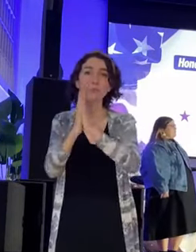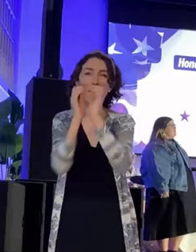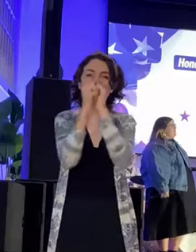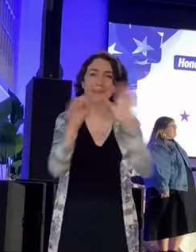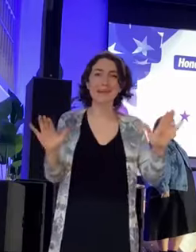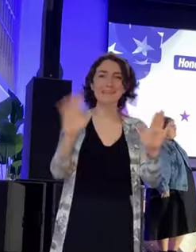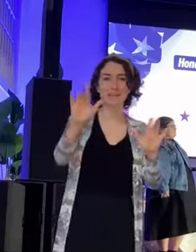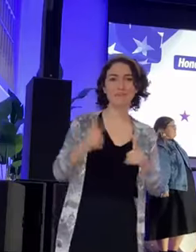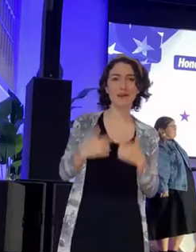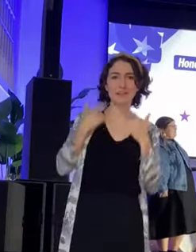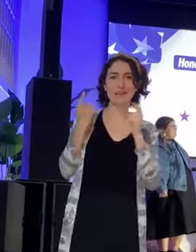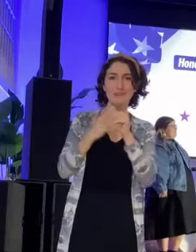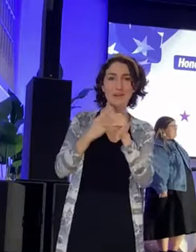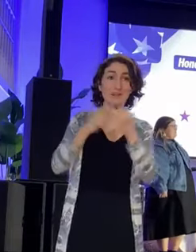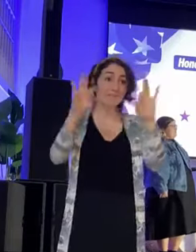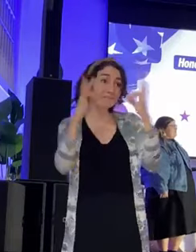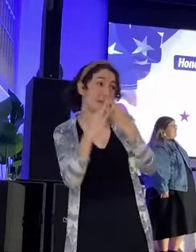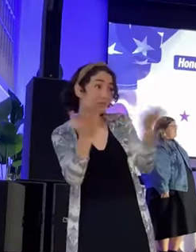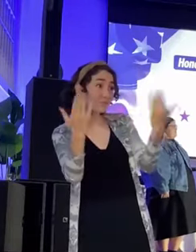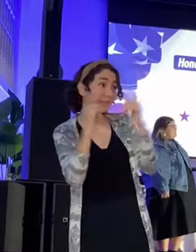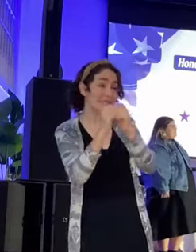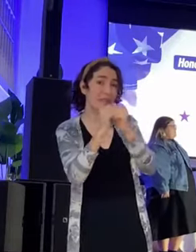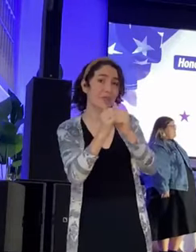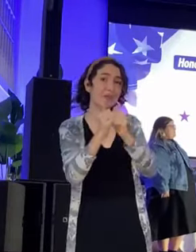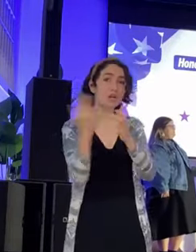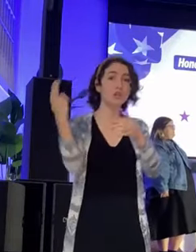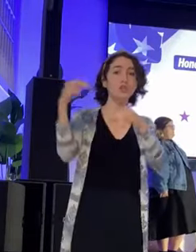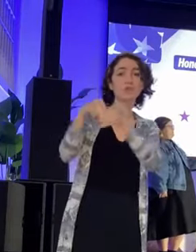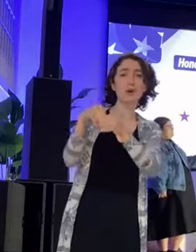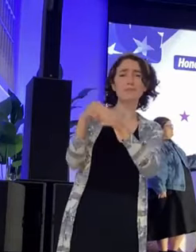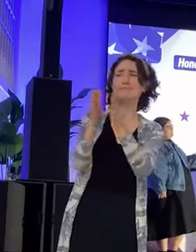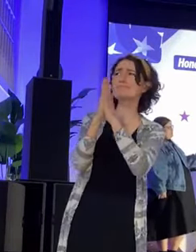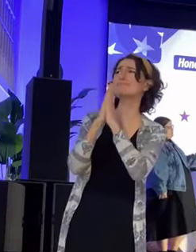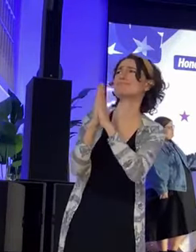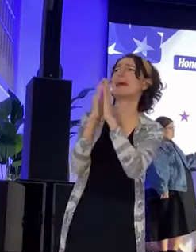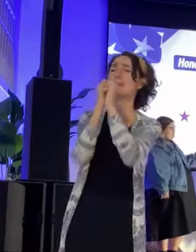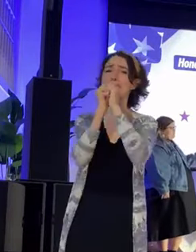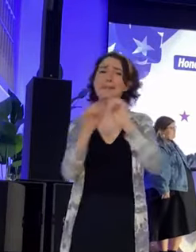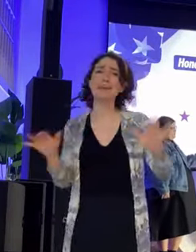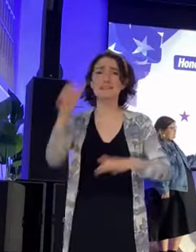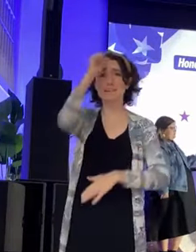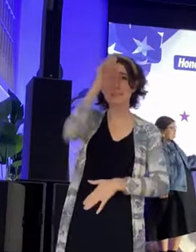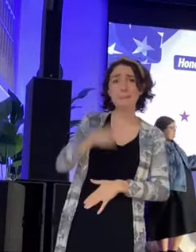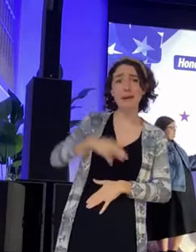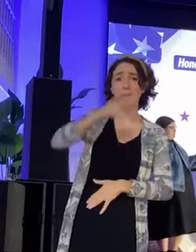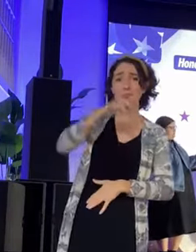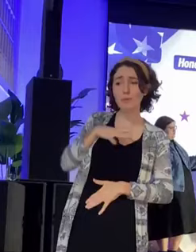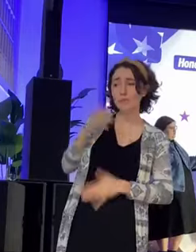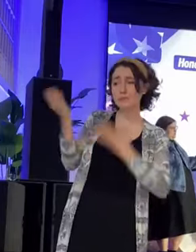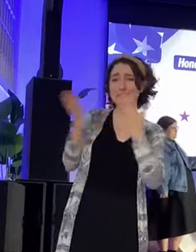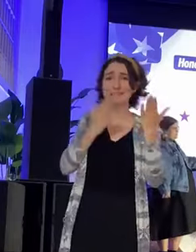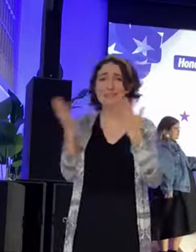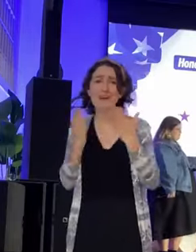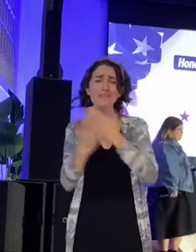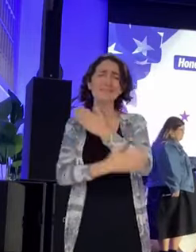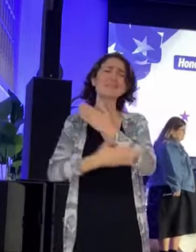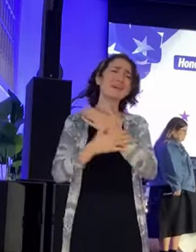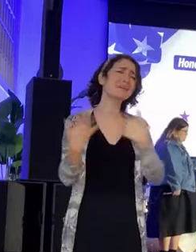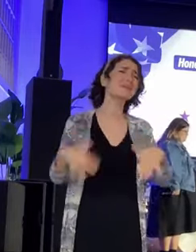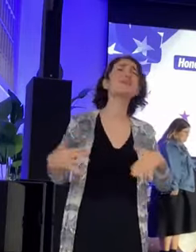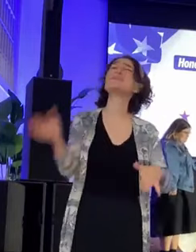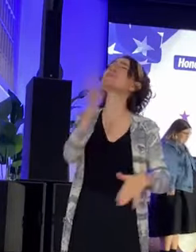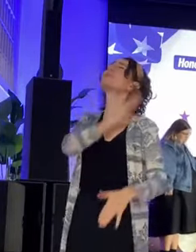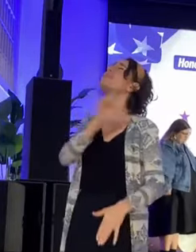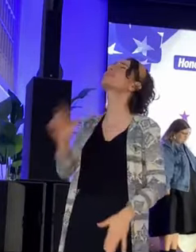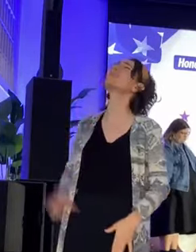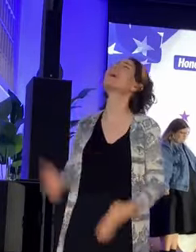of blessing? And family, would you join me in just praying a prayer of blessing over our men and women who have served and are serving this country? So God,